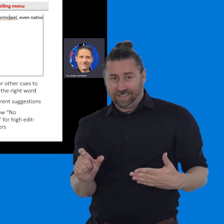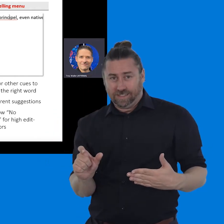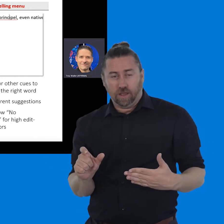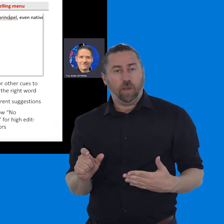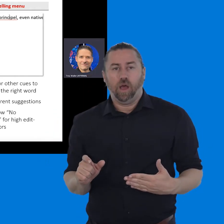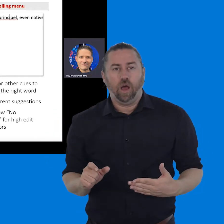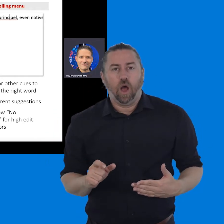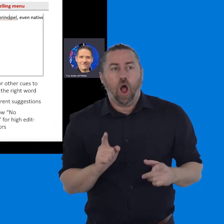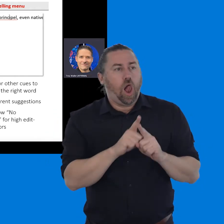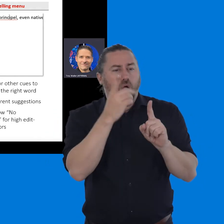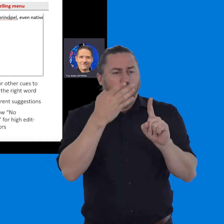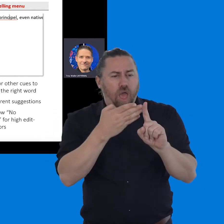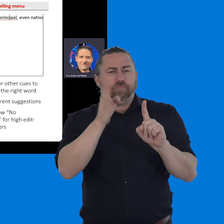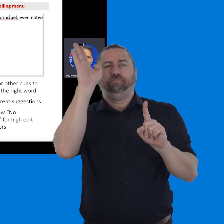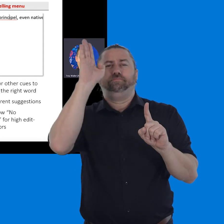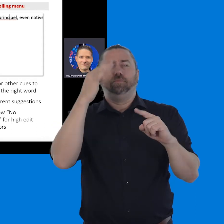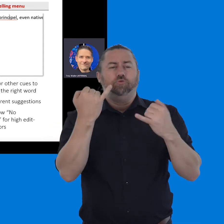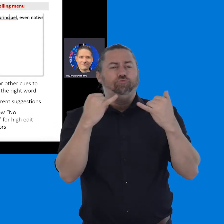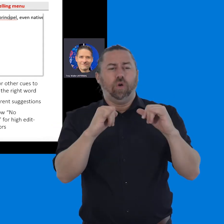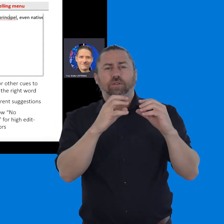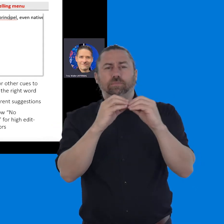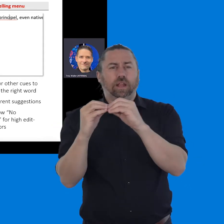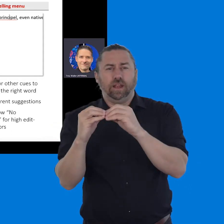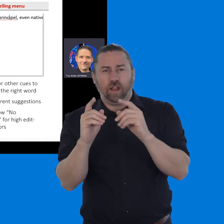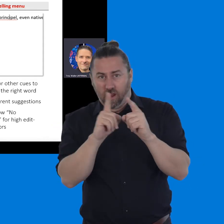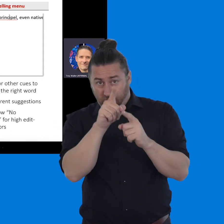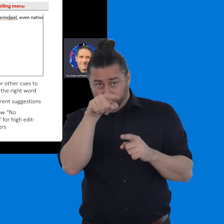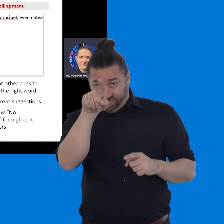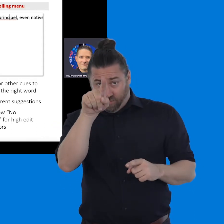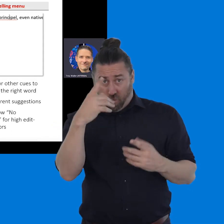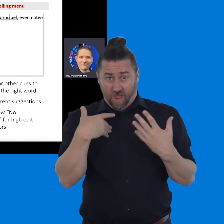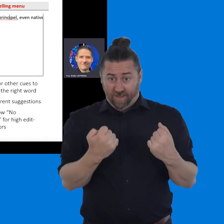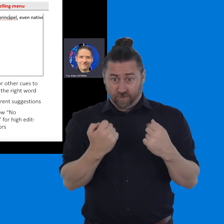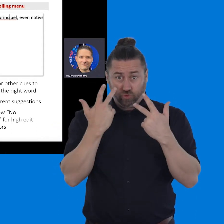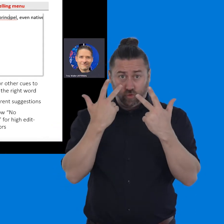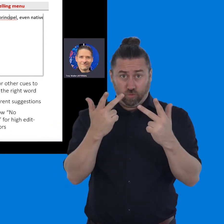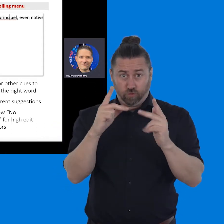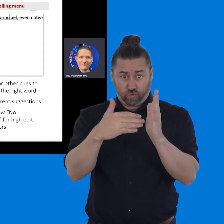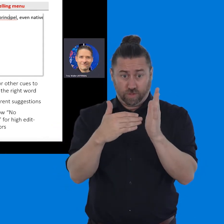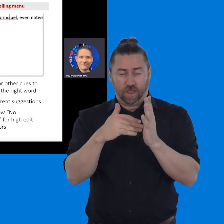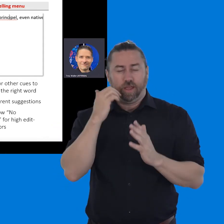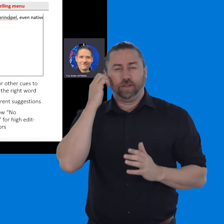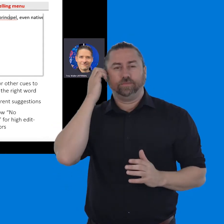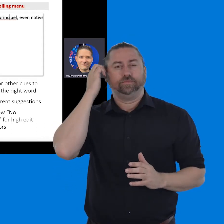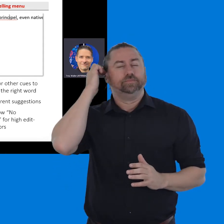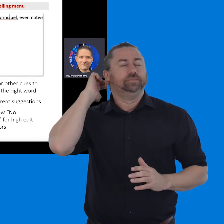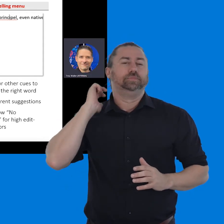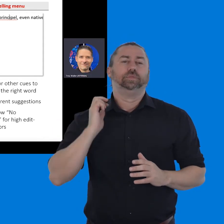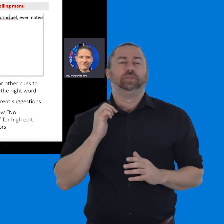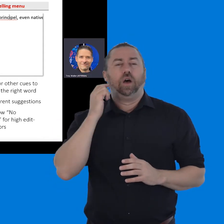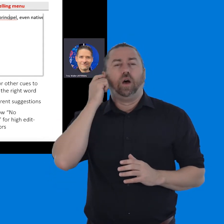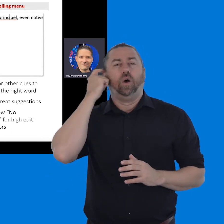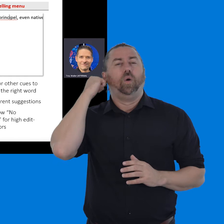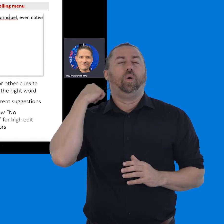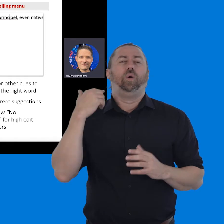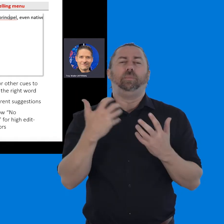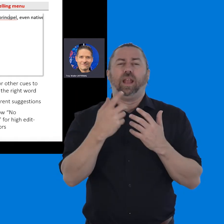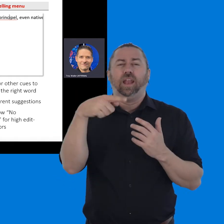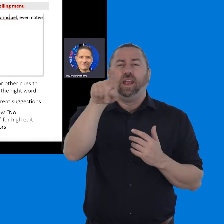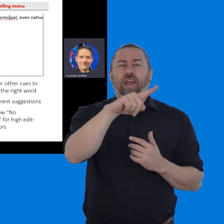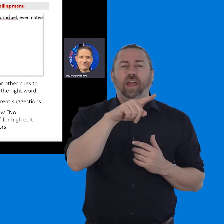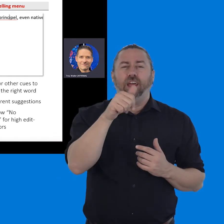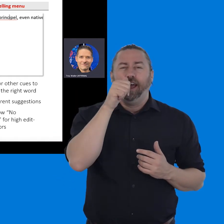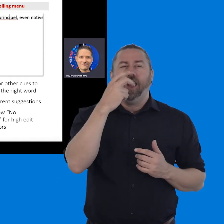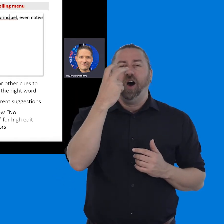it didn't have suggestions for unusual error patterns such as these. So this is what we remember as spell check, and this is what some of